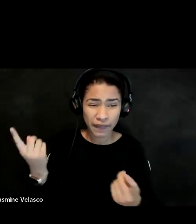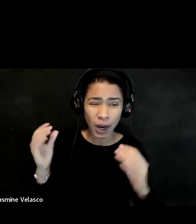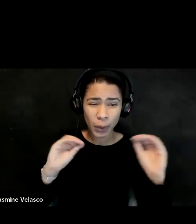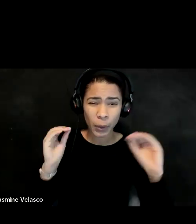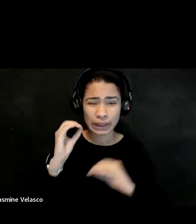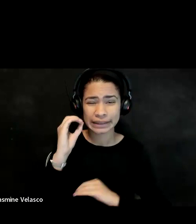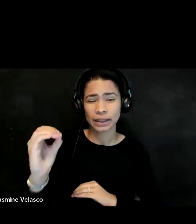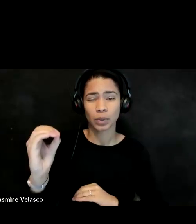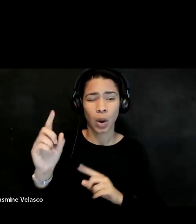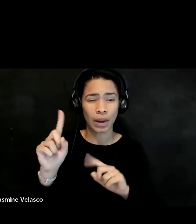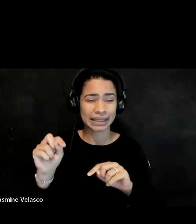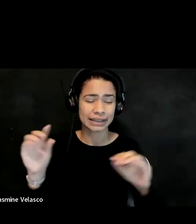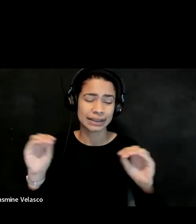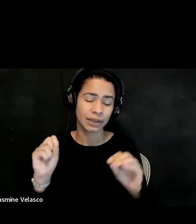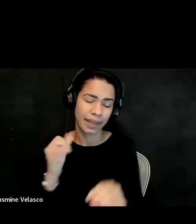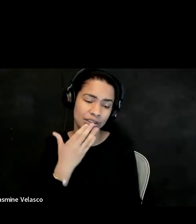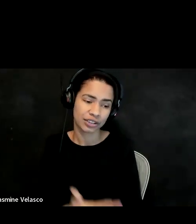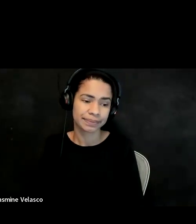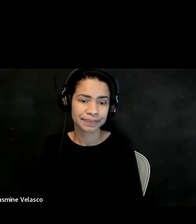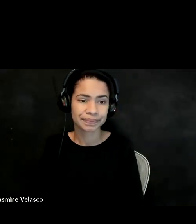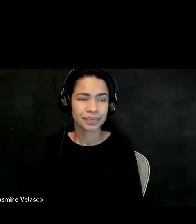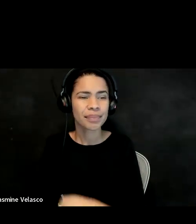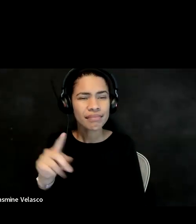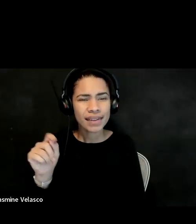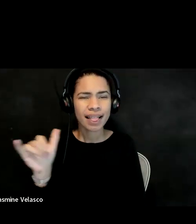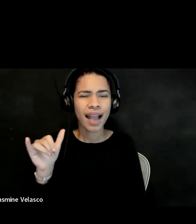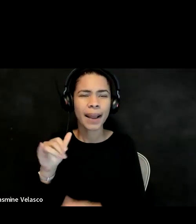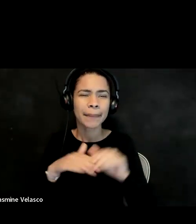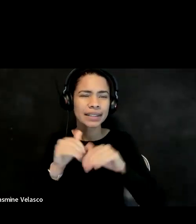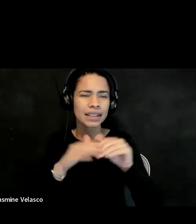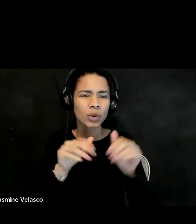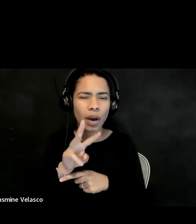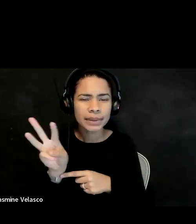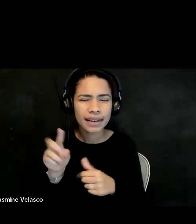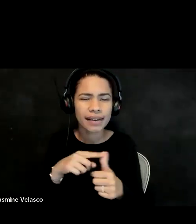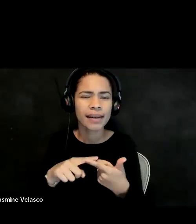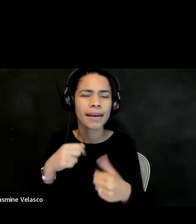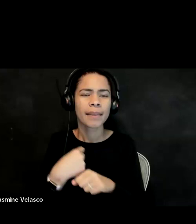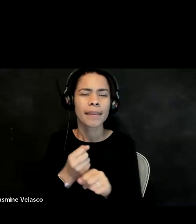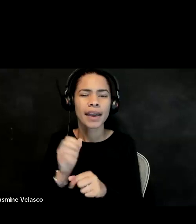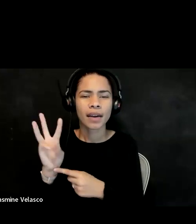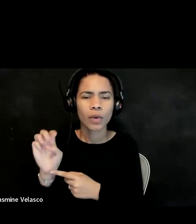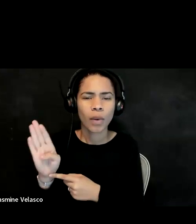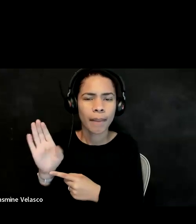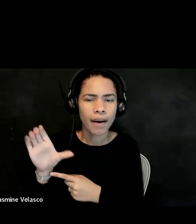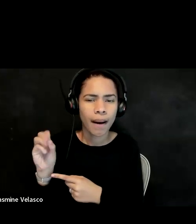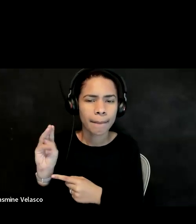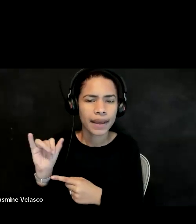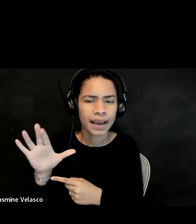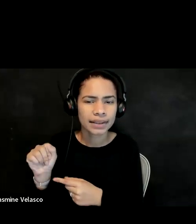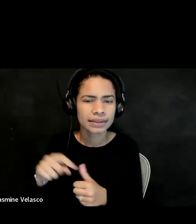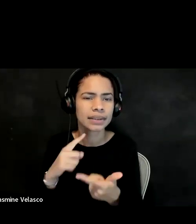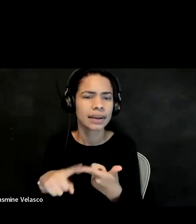one, so it's good. But things like building websites, making web comics, creating in Photoshop. We've